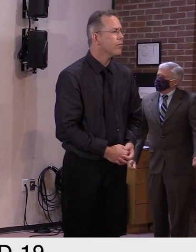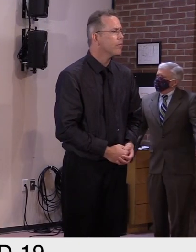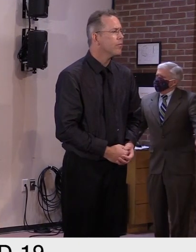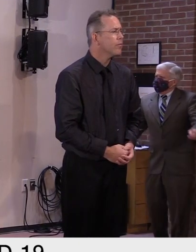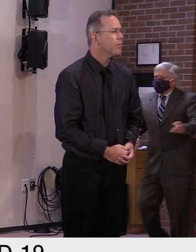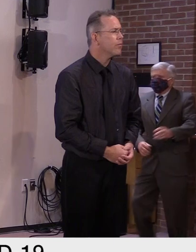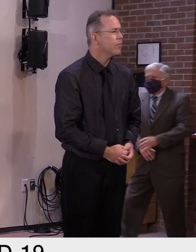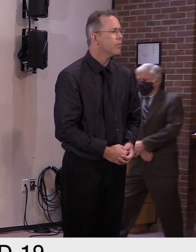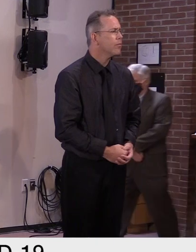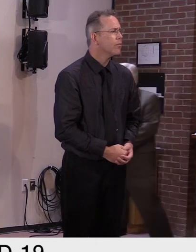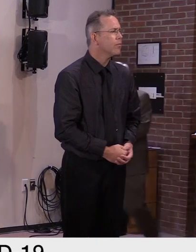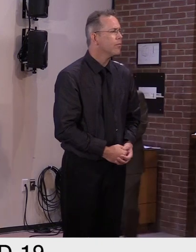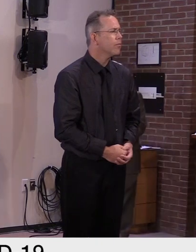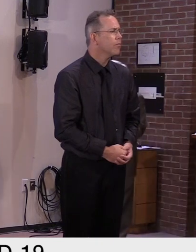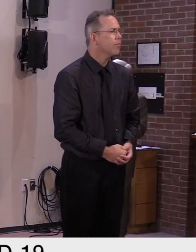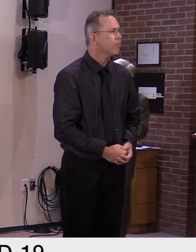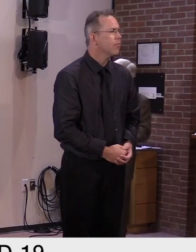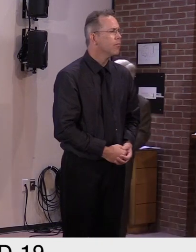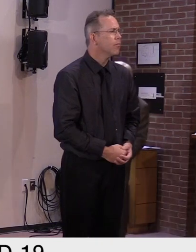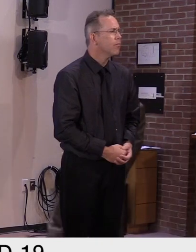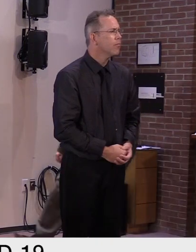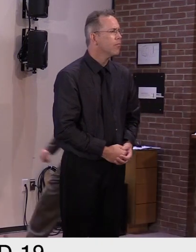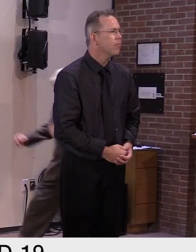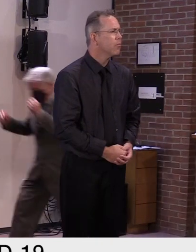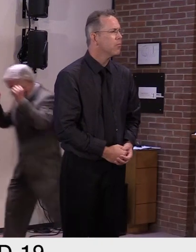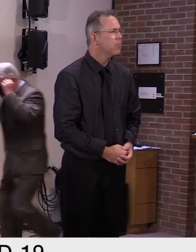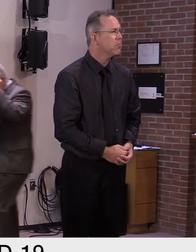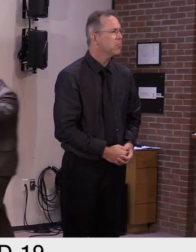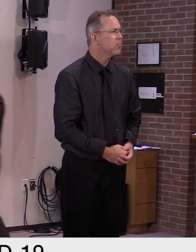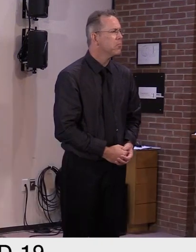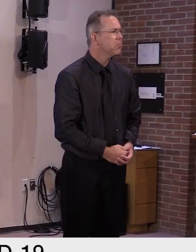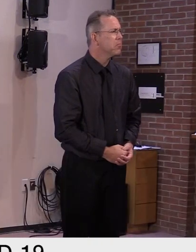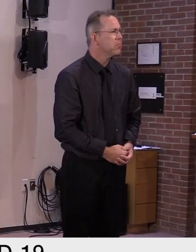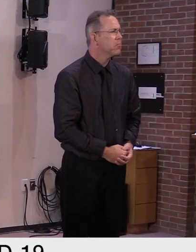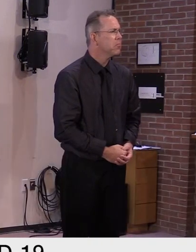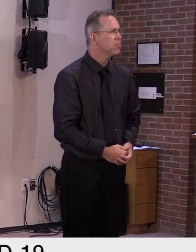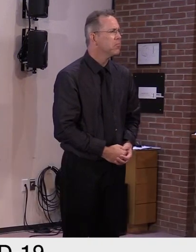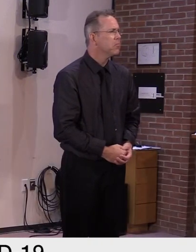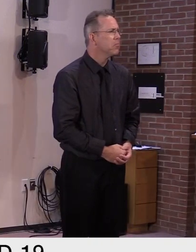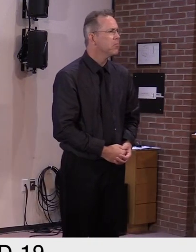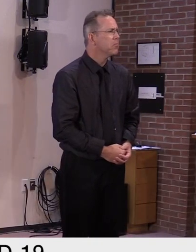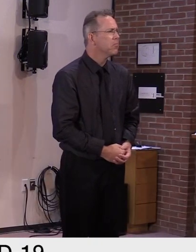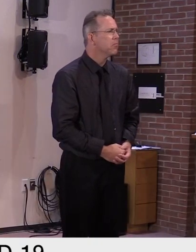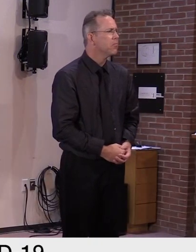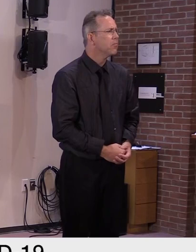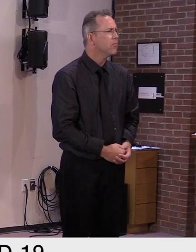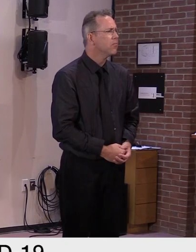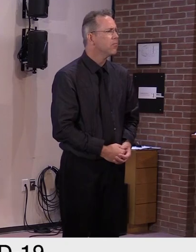Secretary